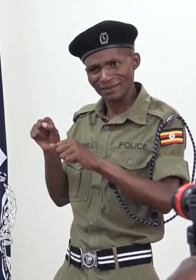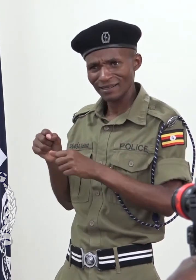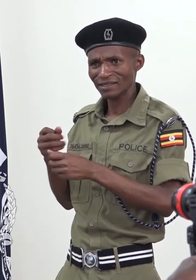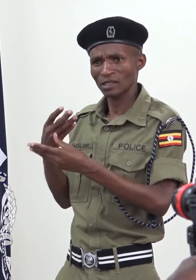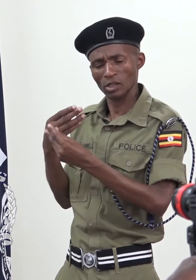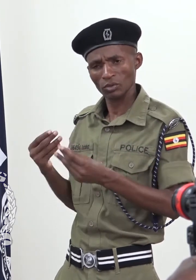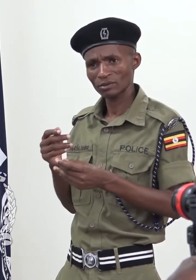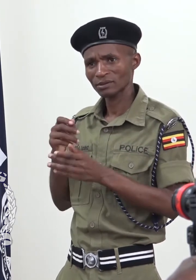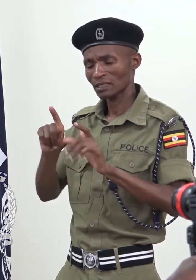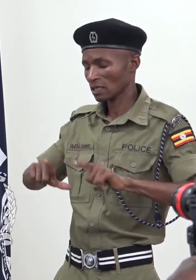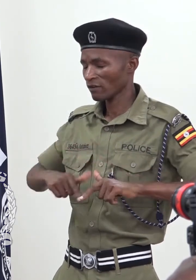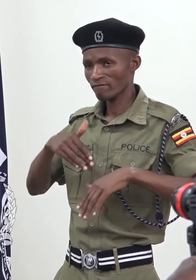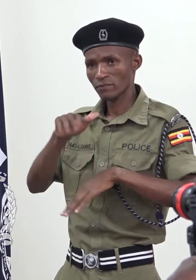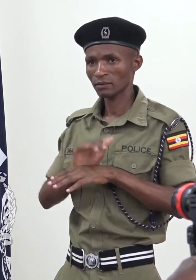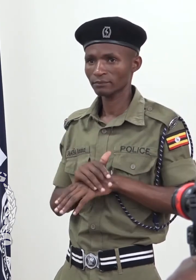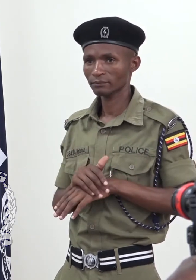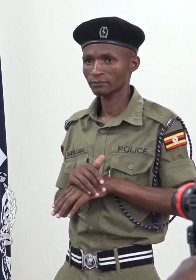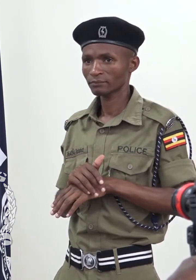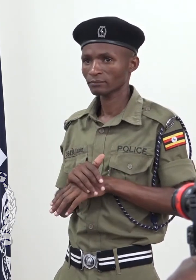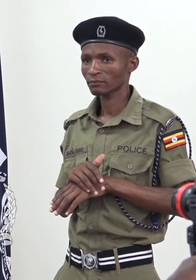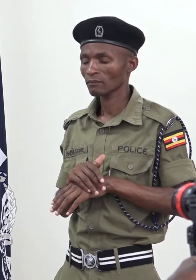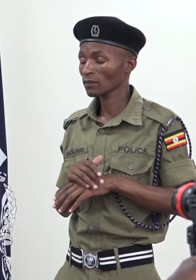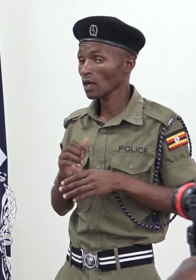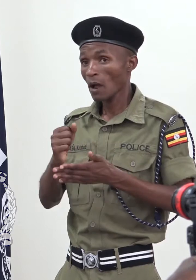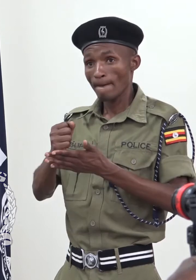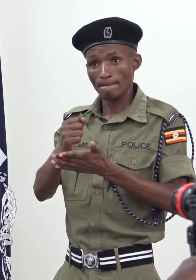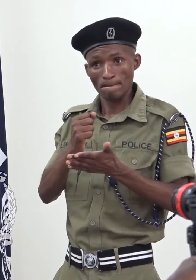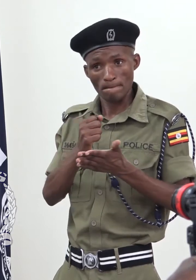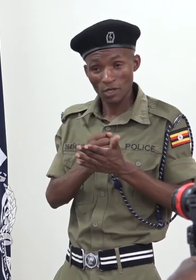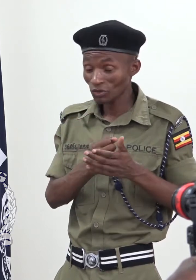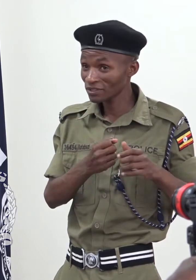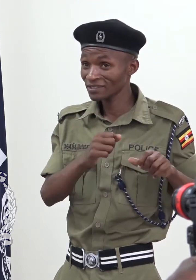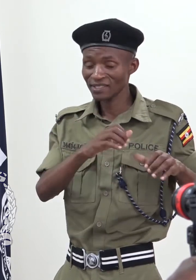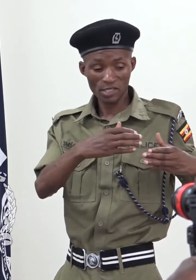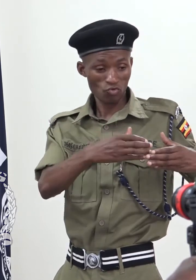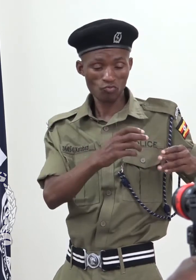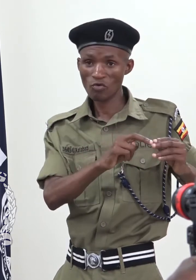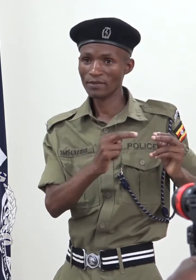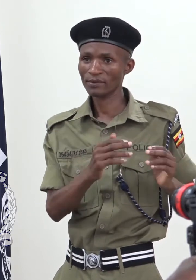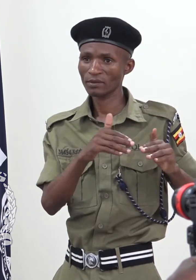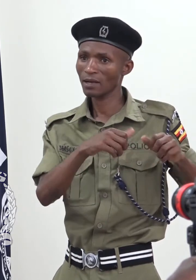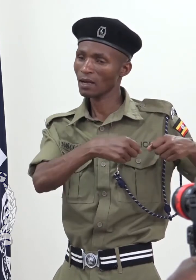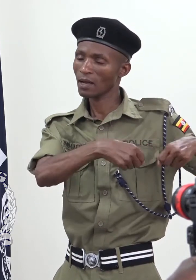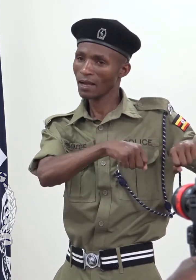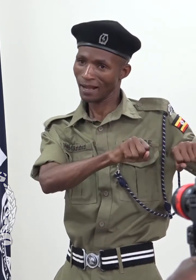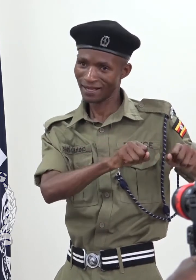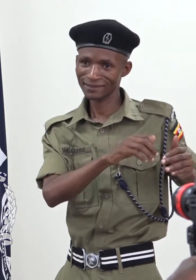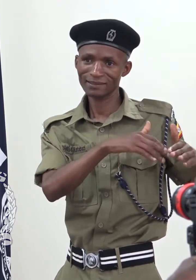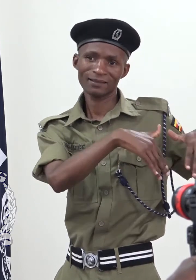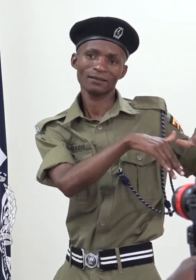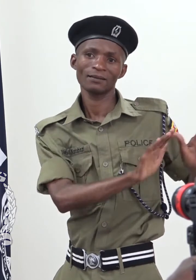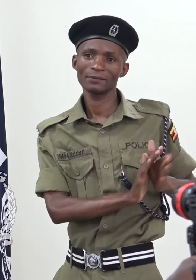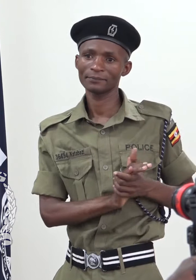negligence of them, due to acts of negligence and the lack of vigilance at this guest